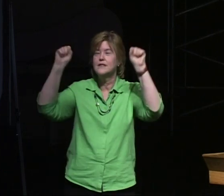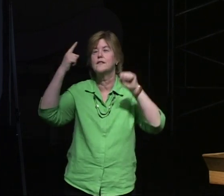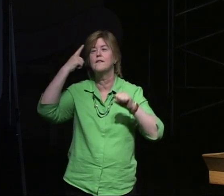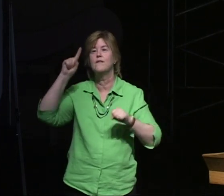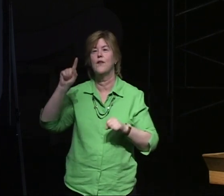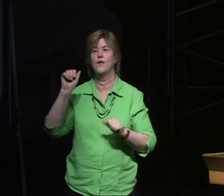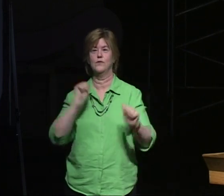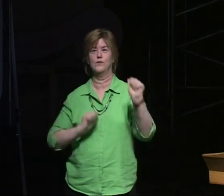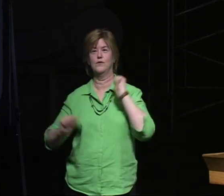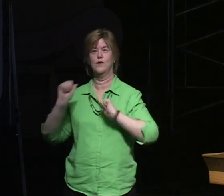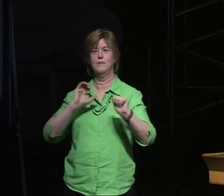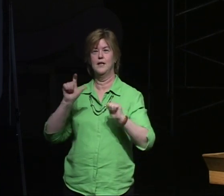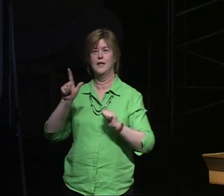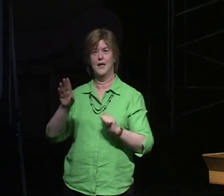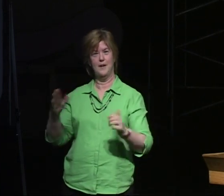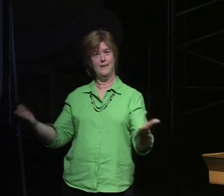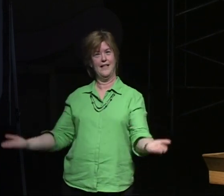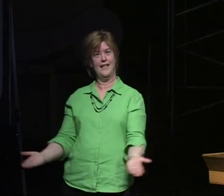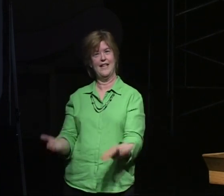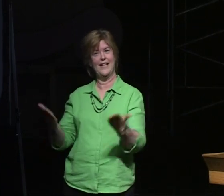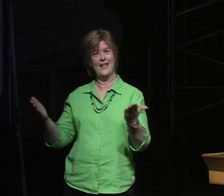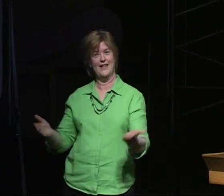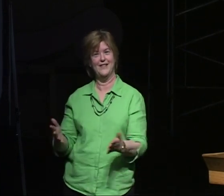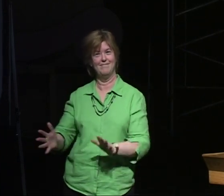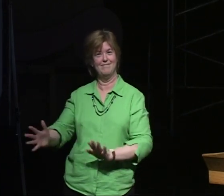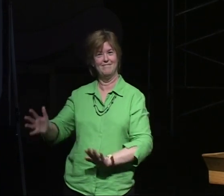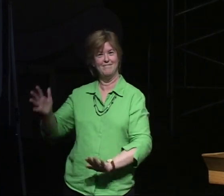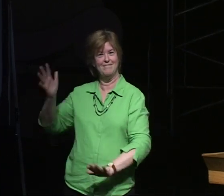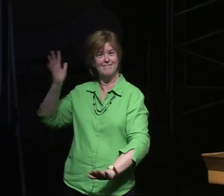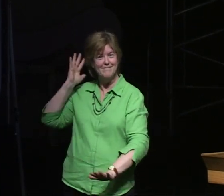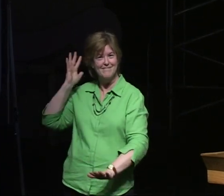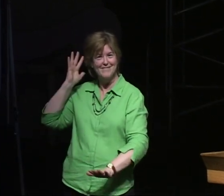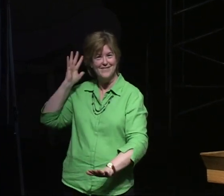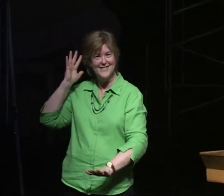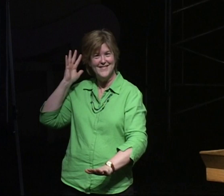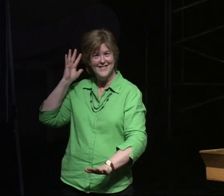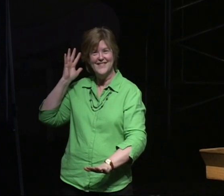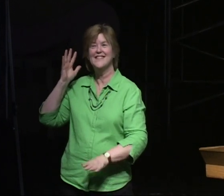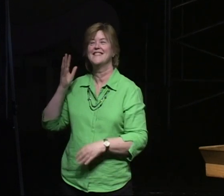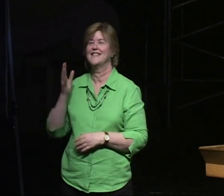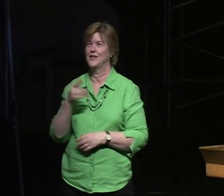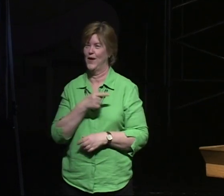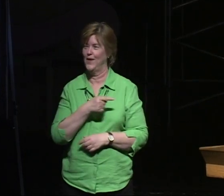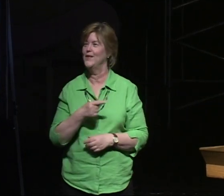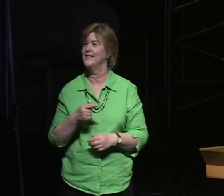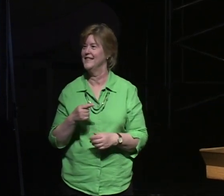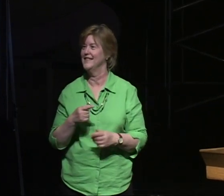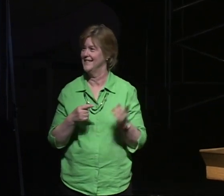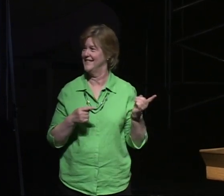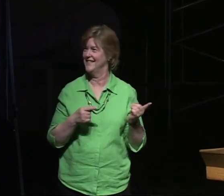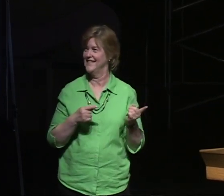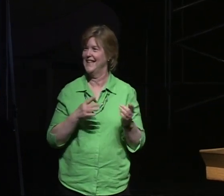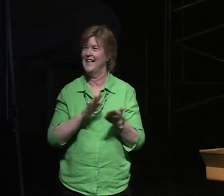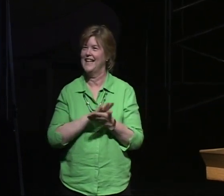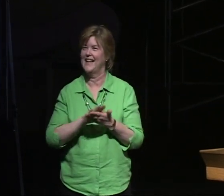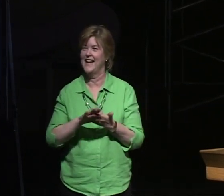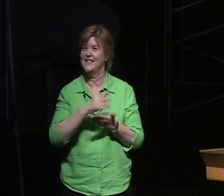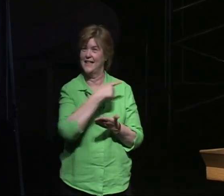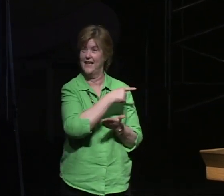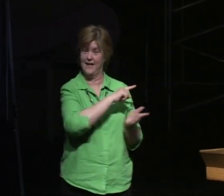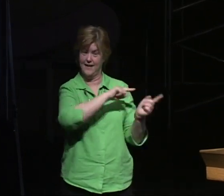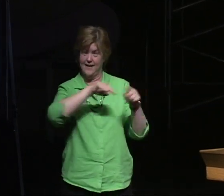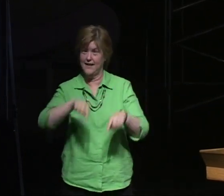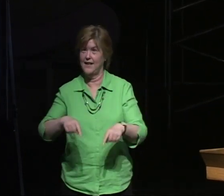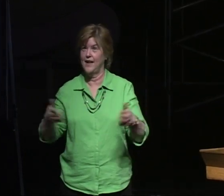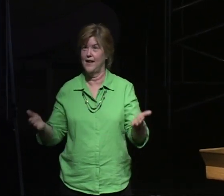first drama club president for the school here. So this is going back quite a few years now. He's got a long